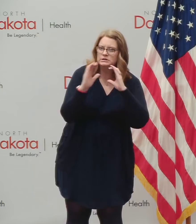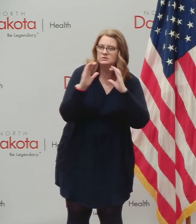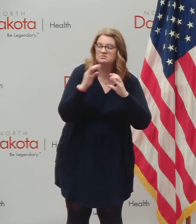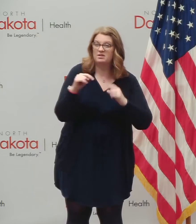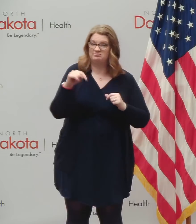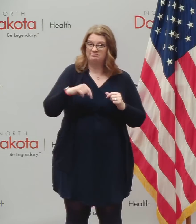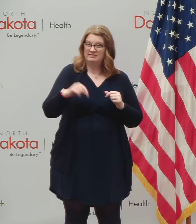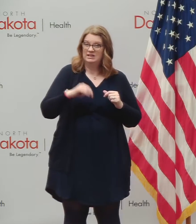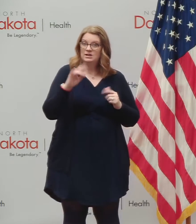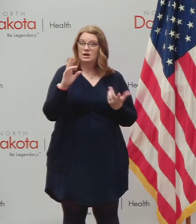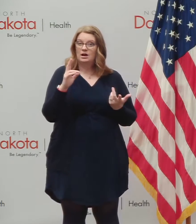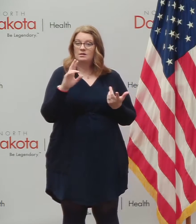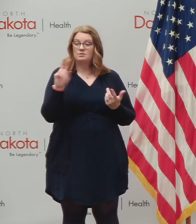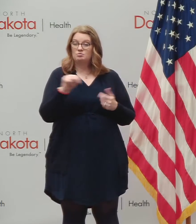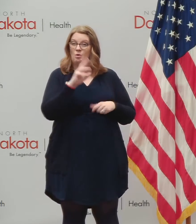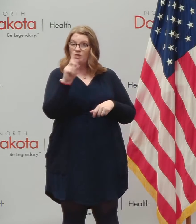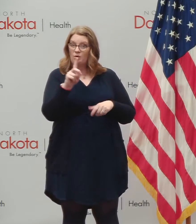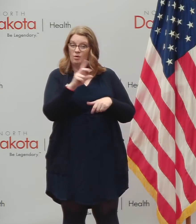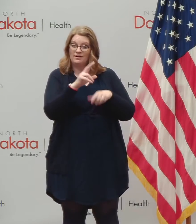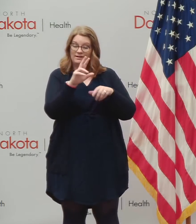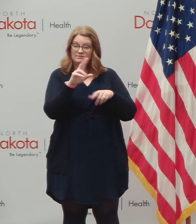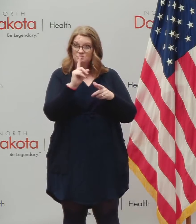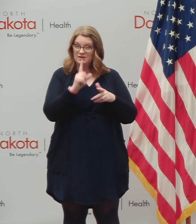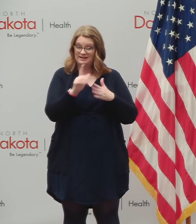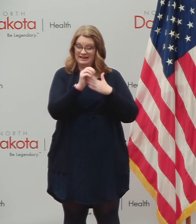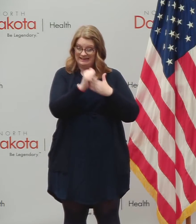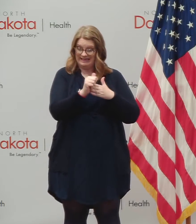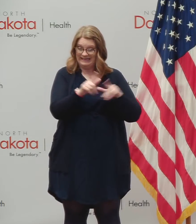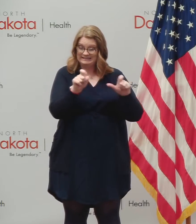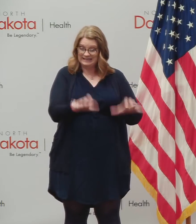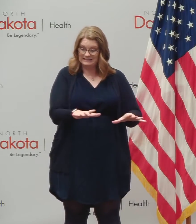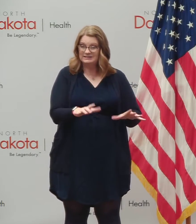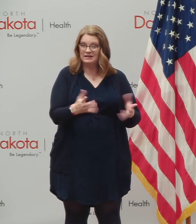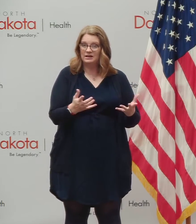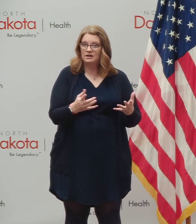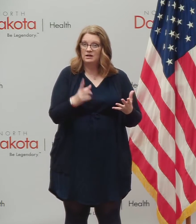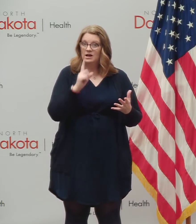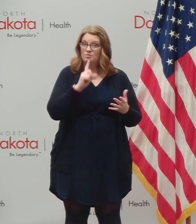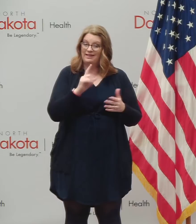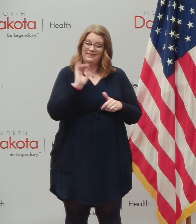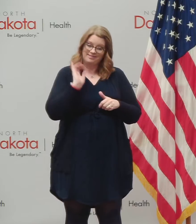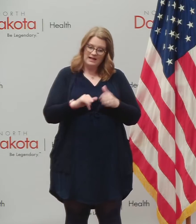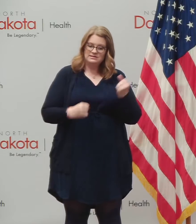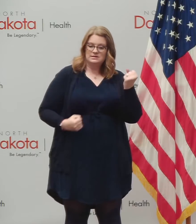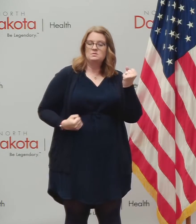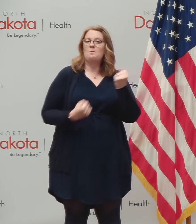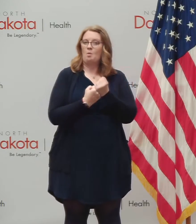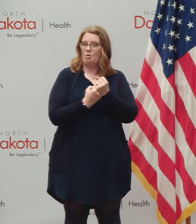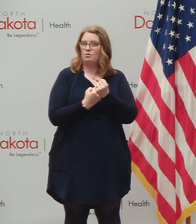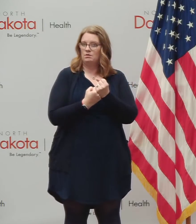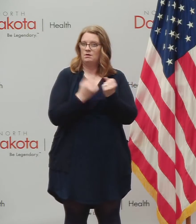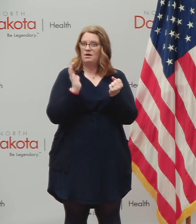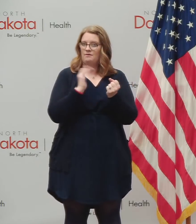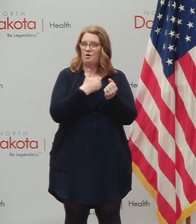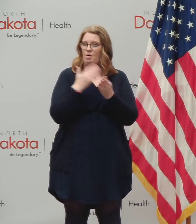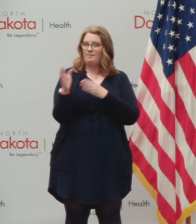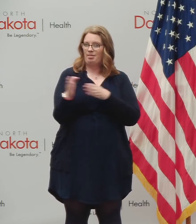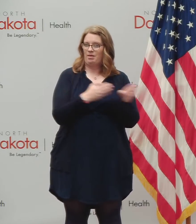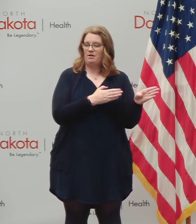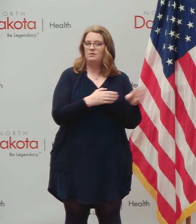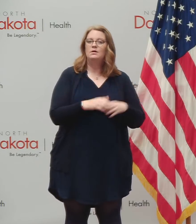North Dakota's nation-leading testing capability as the foundation of our COVID-19 strategy.